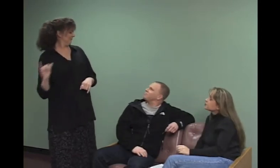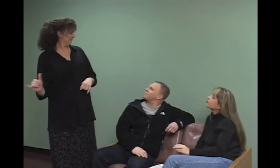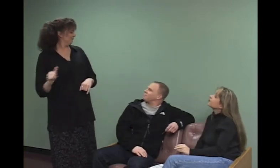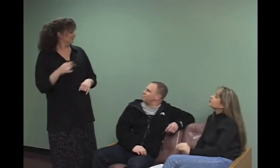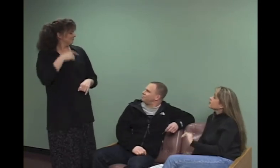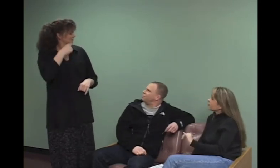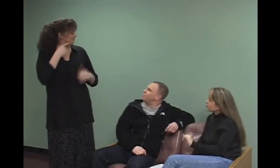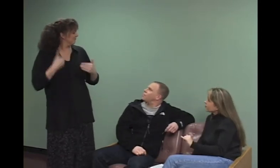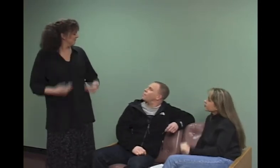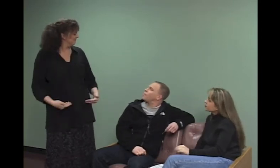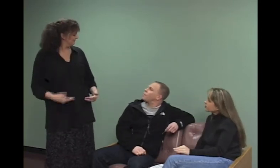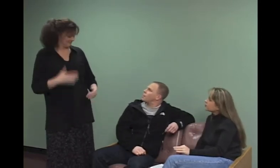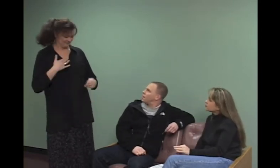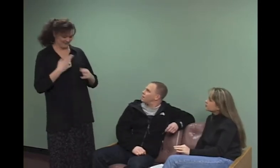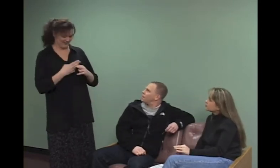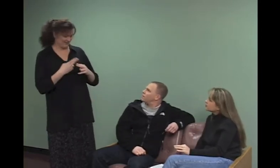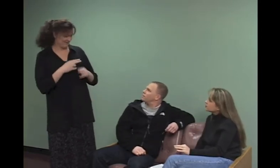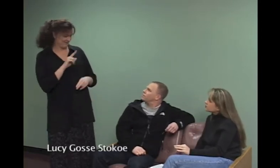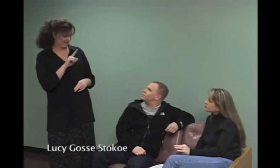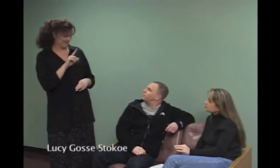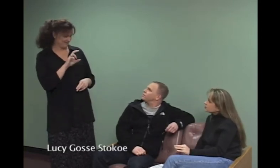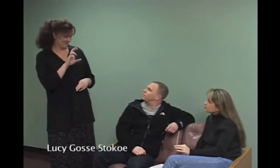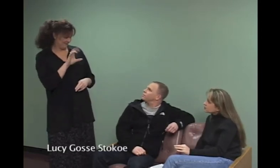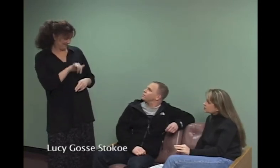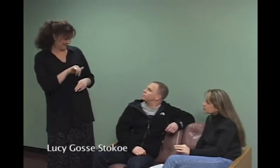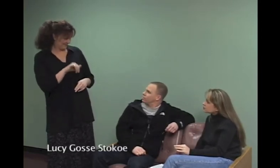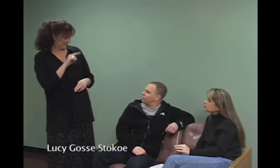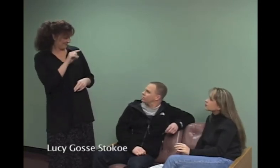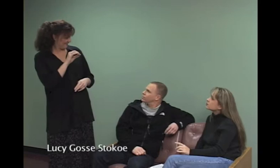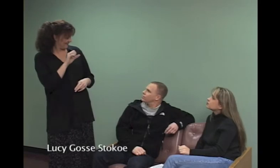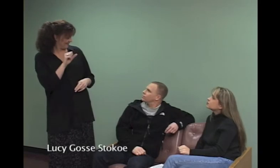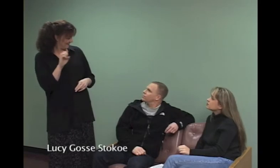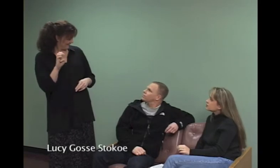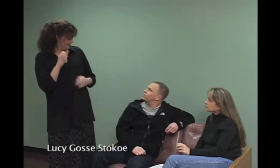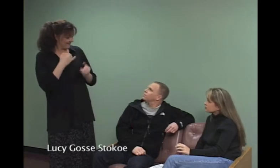I'm hearing too. My name is Lucy Goss Stokey.